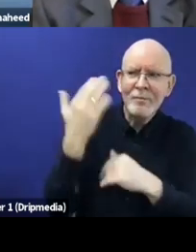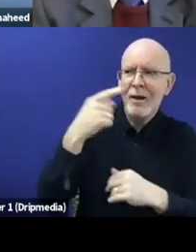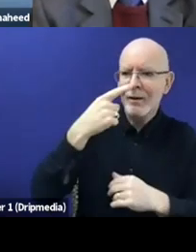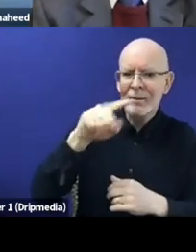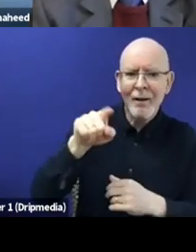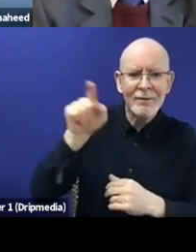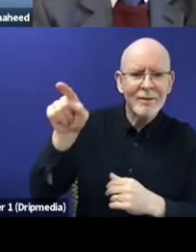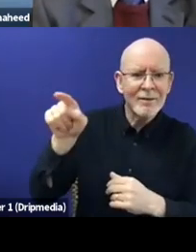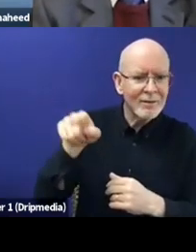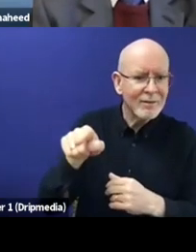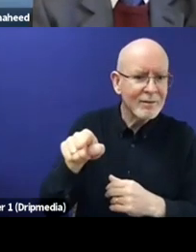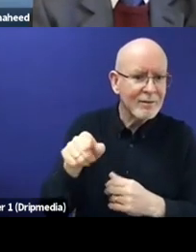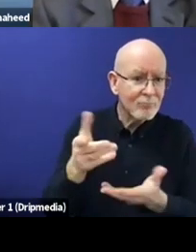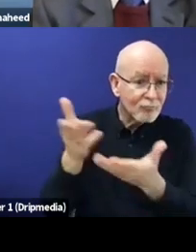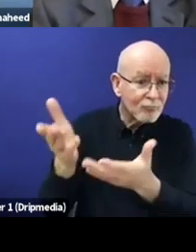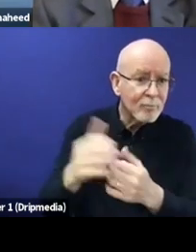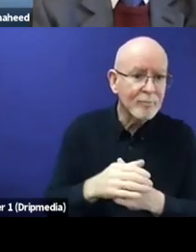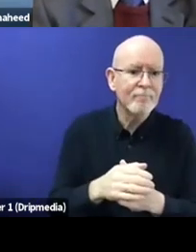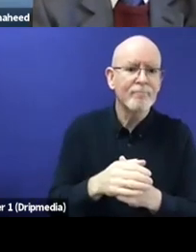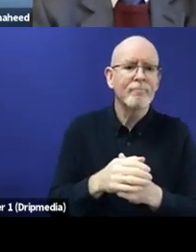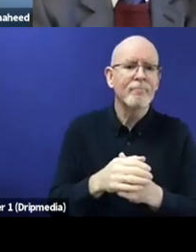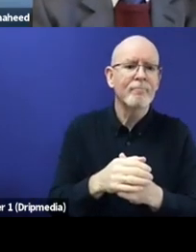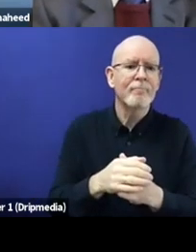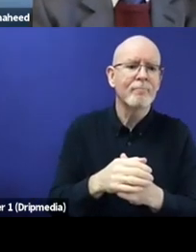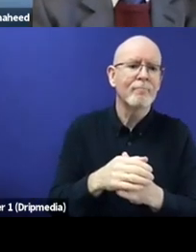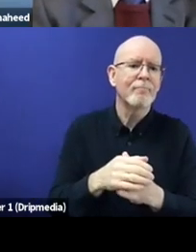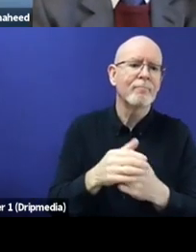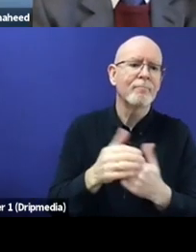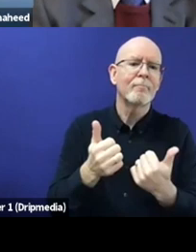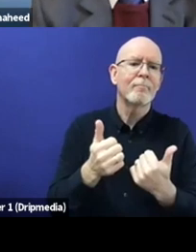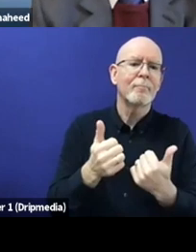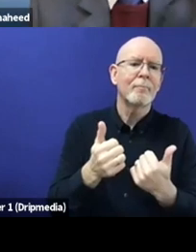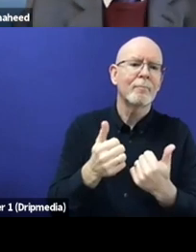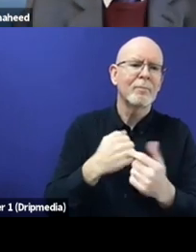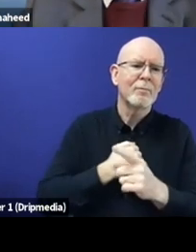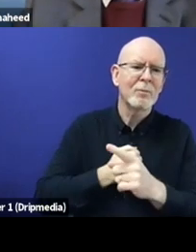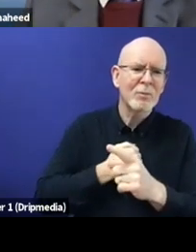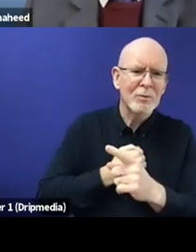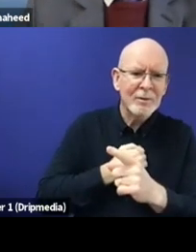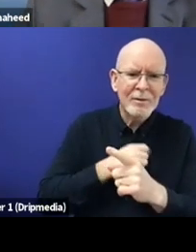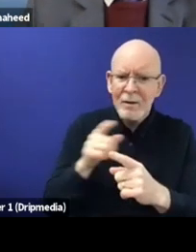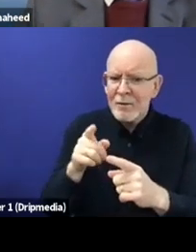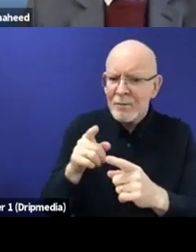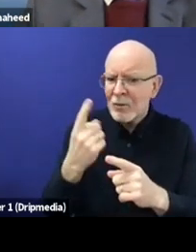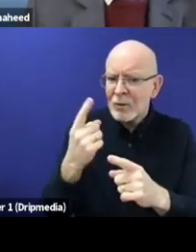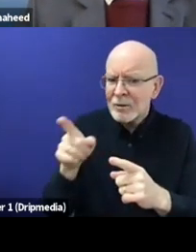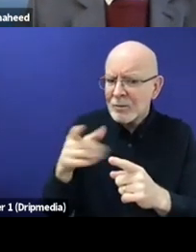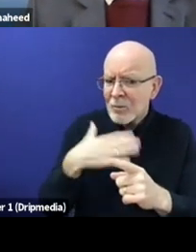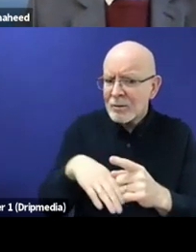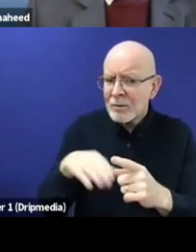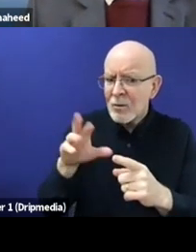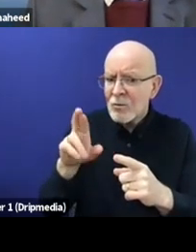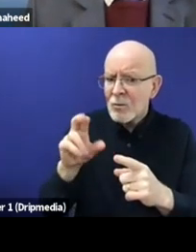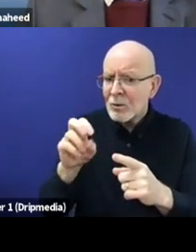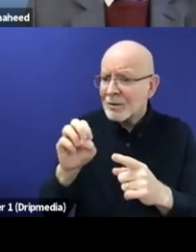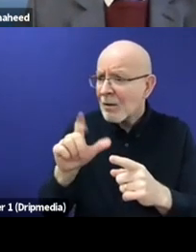highlighted, Abdikadir really covered really important things that I've witnessed. But I did want to mention two things. One,